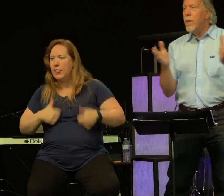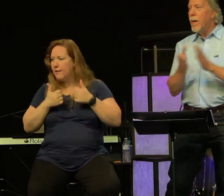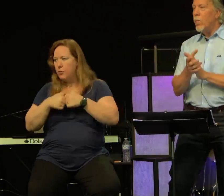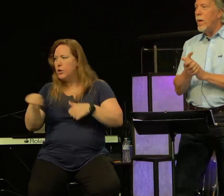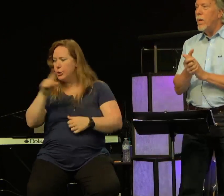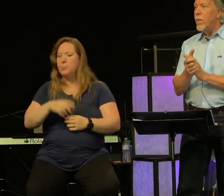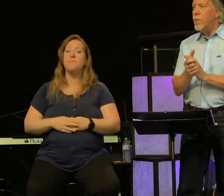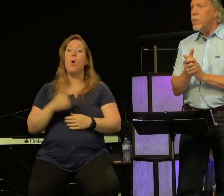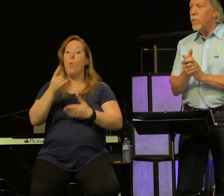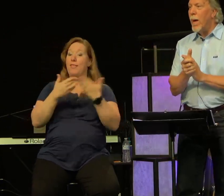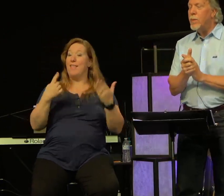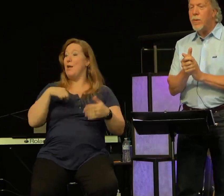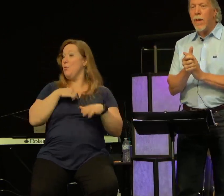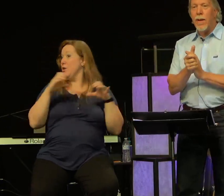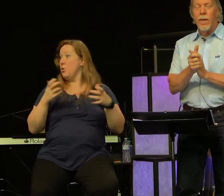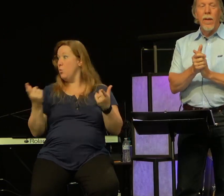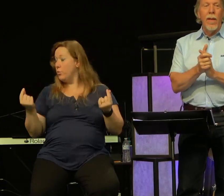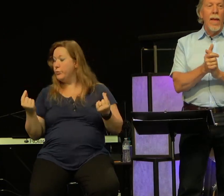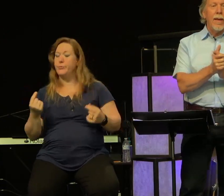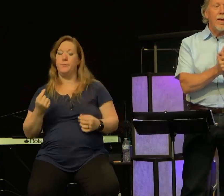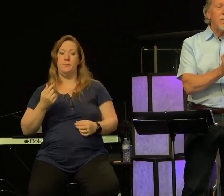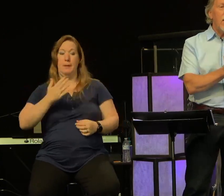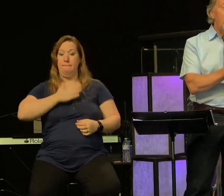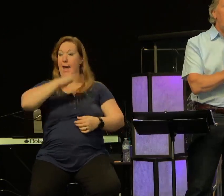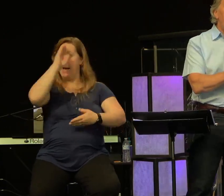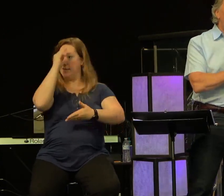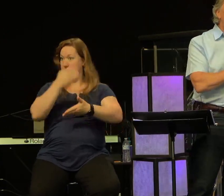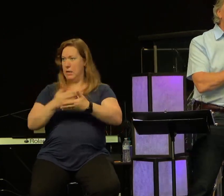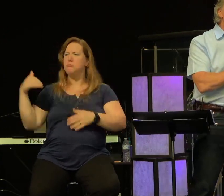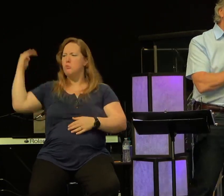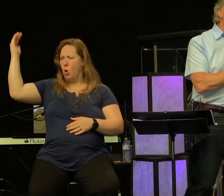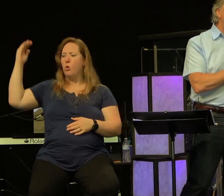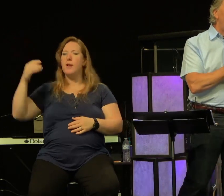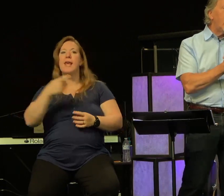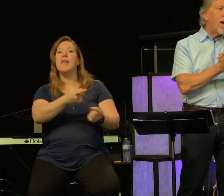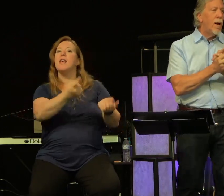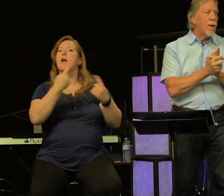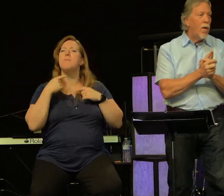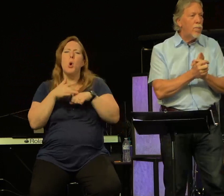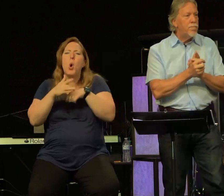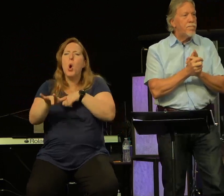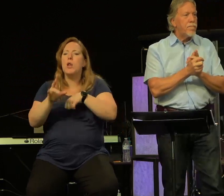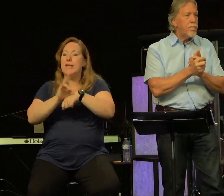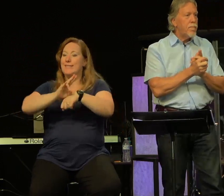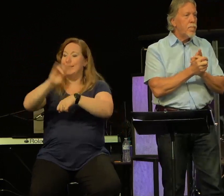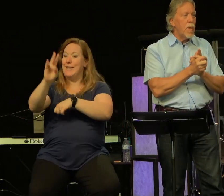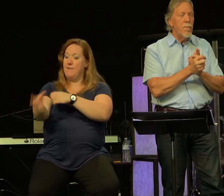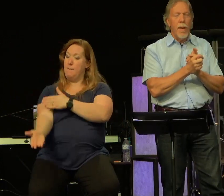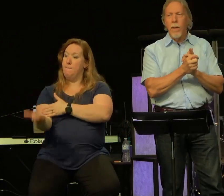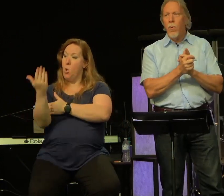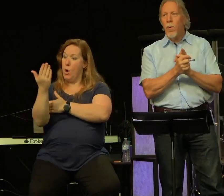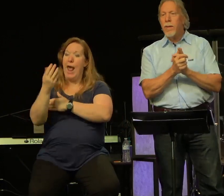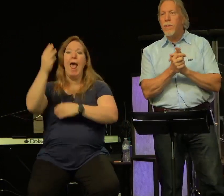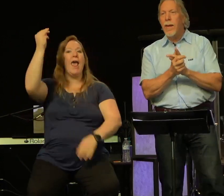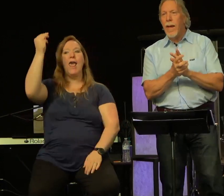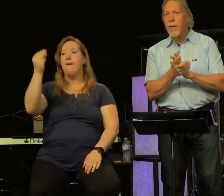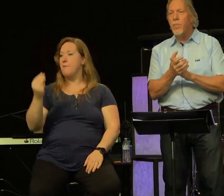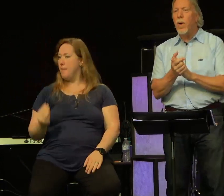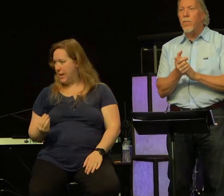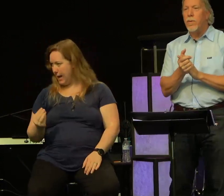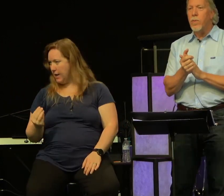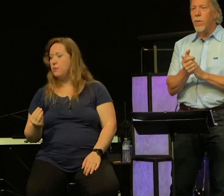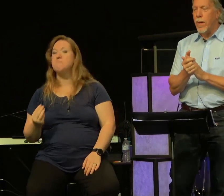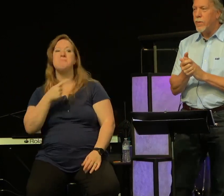One thing that we do is my son, he comes over early, 7 o'clock on Monday mornings, and he